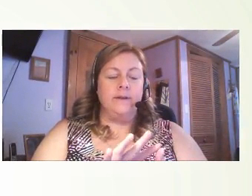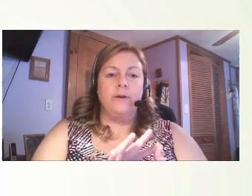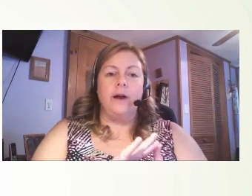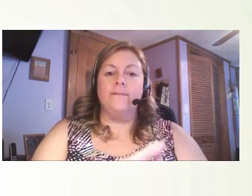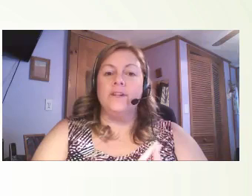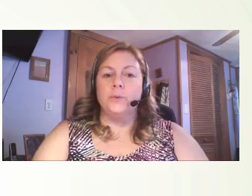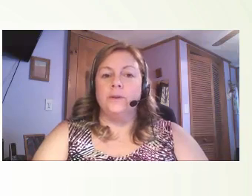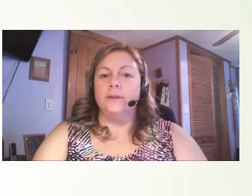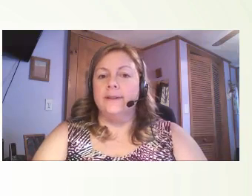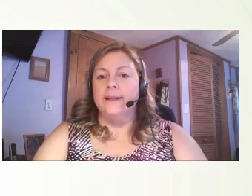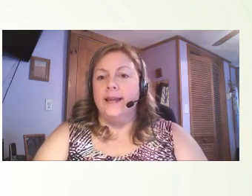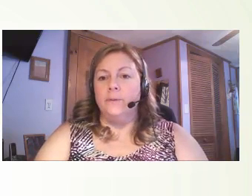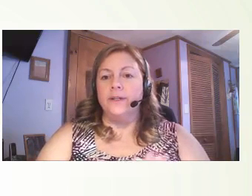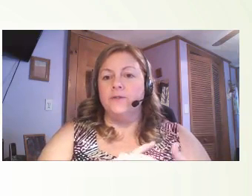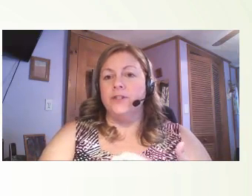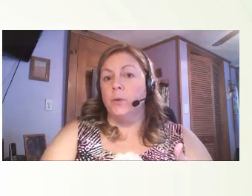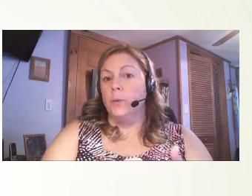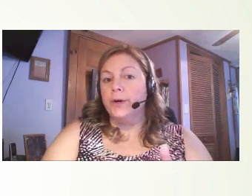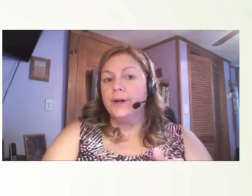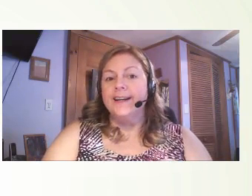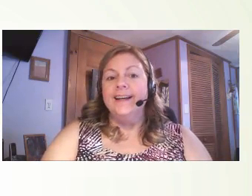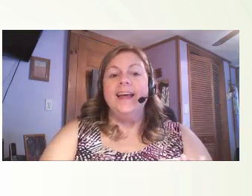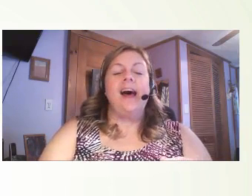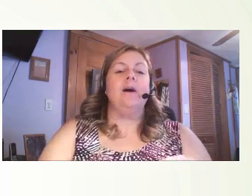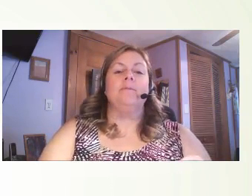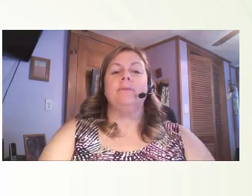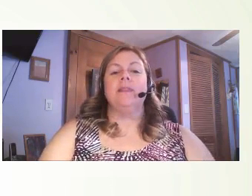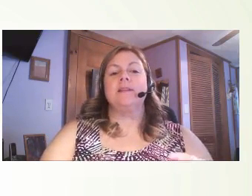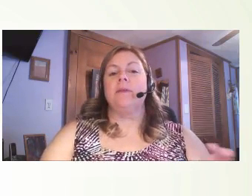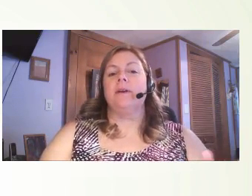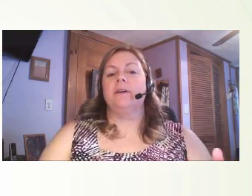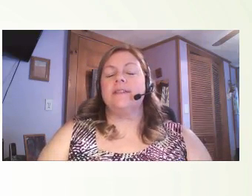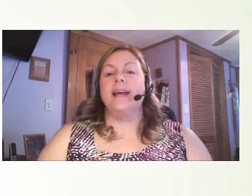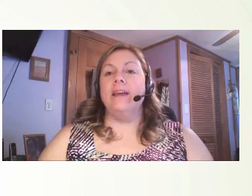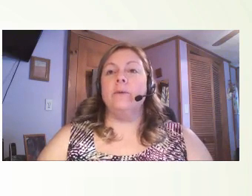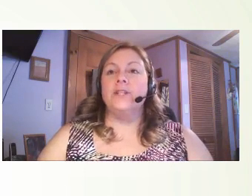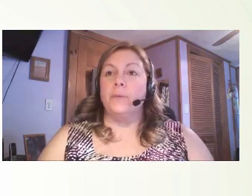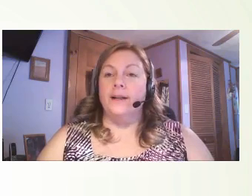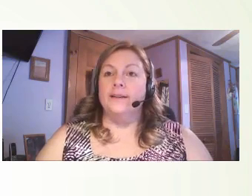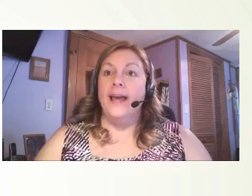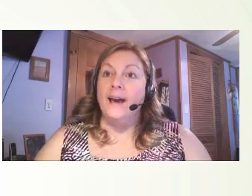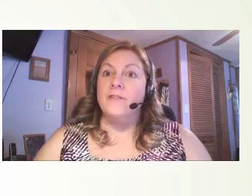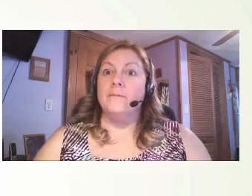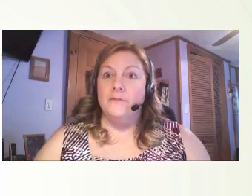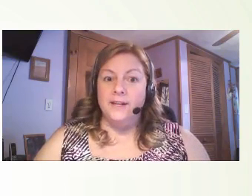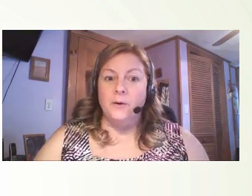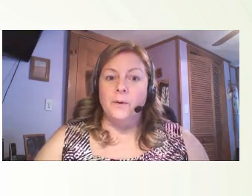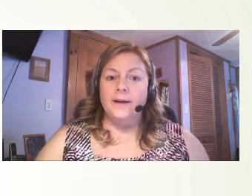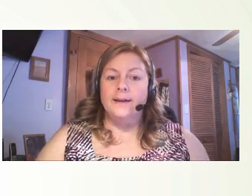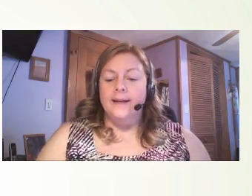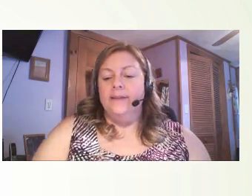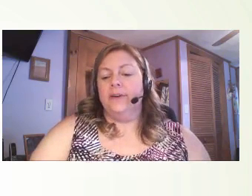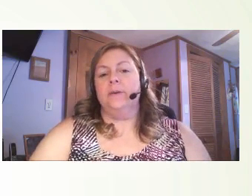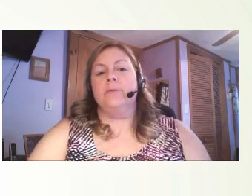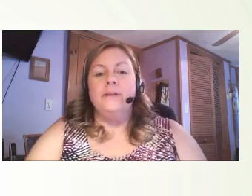contains visual language, visual work, some of their sign language. I want to have them video